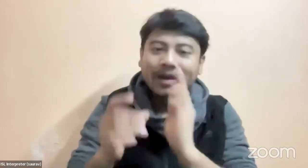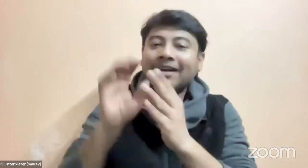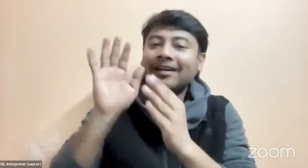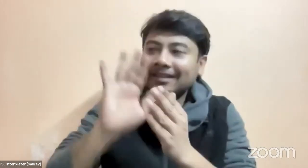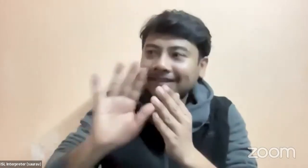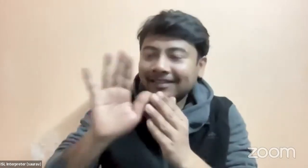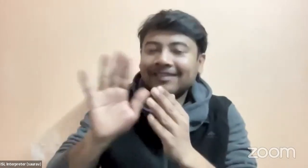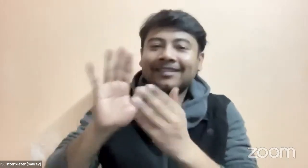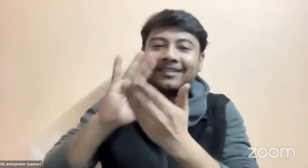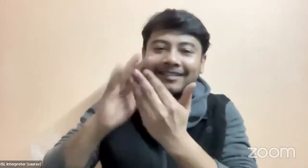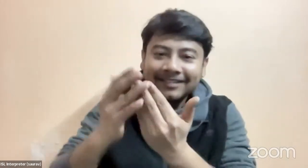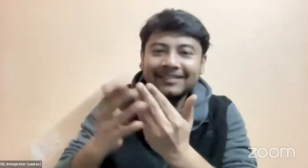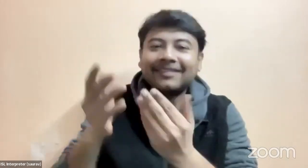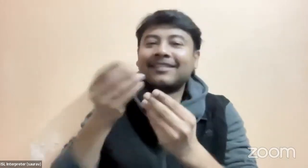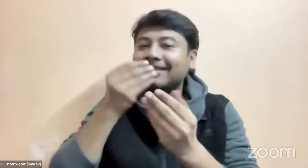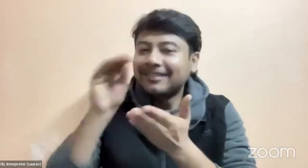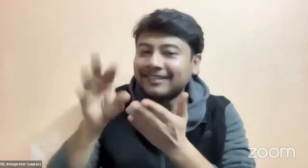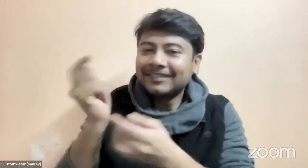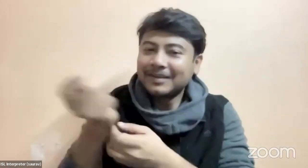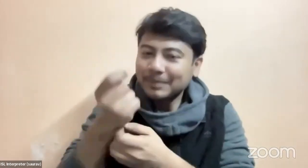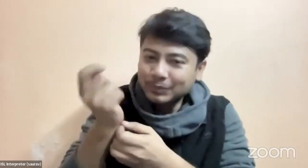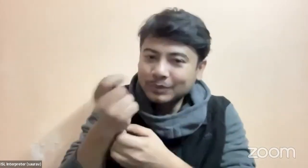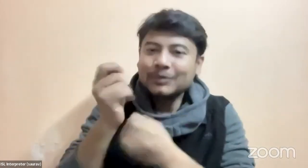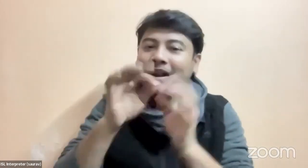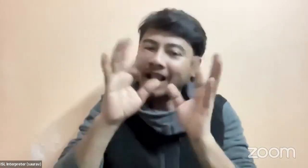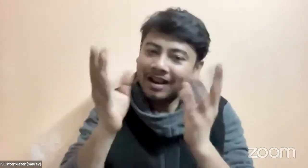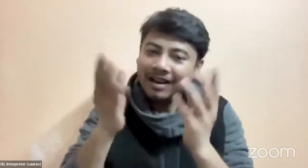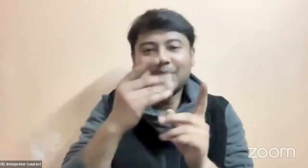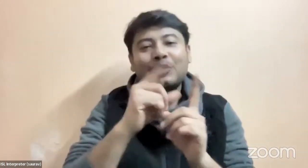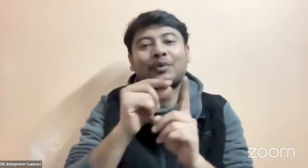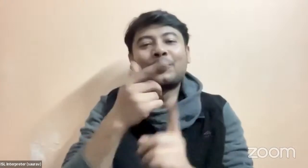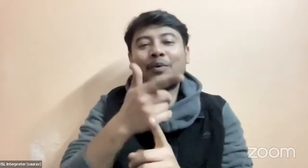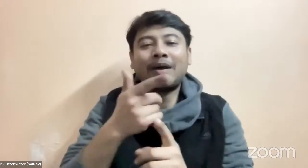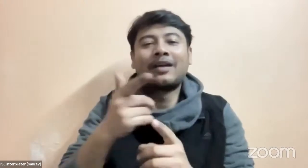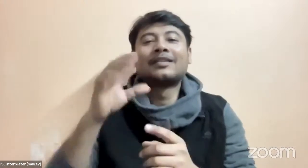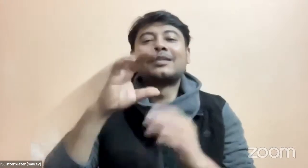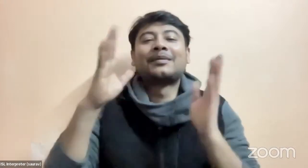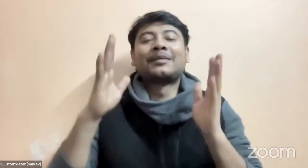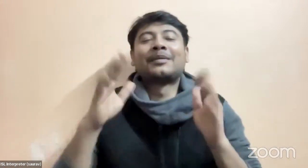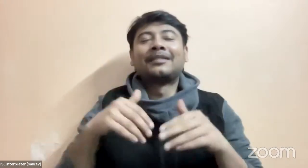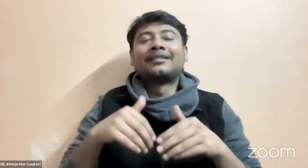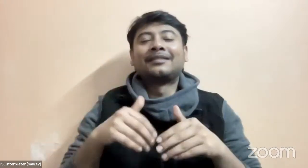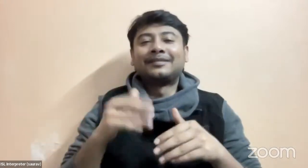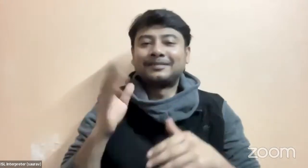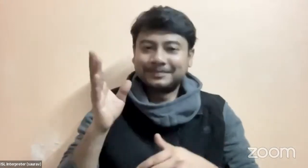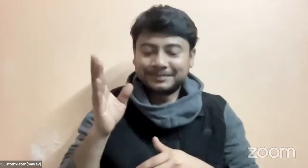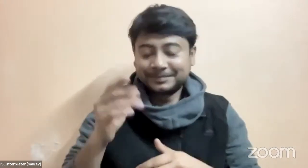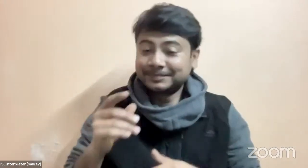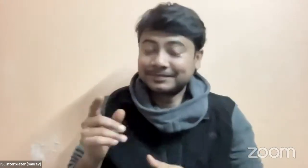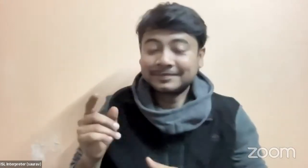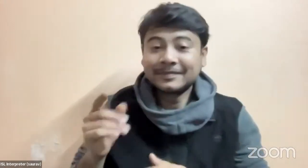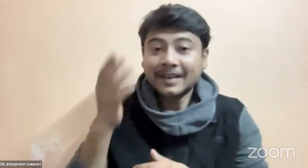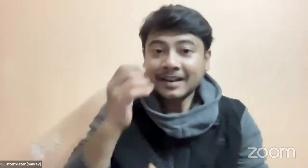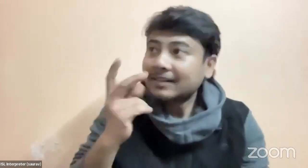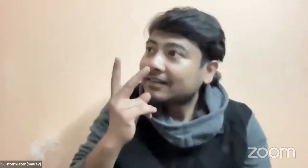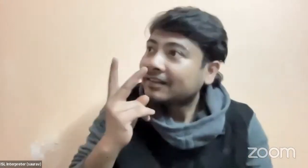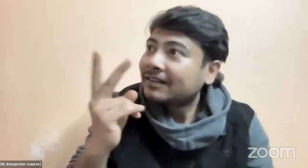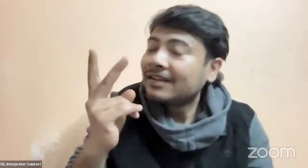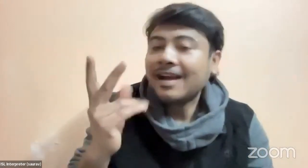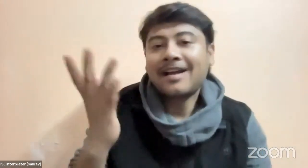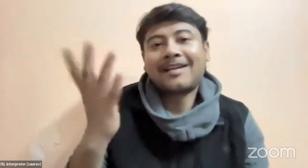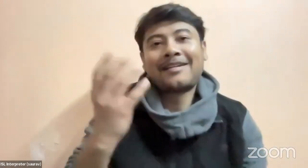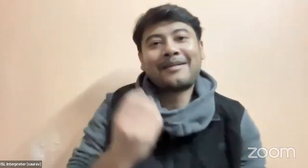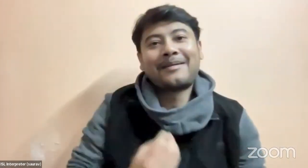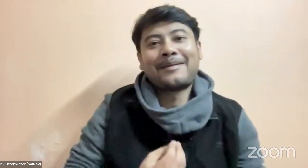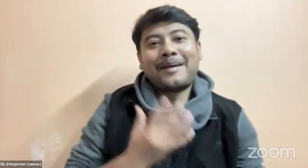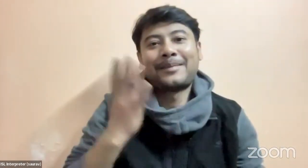And after going over there, Narad Muni, he becomes very happy and he again worships Lord Chaitanya, Lord Gauranga